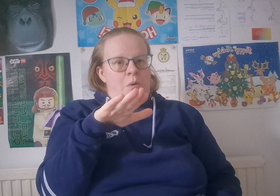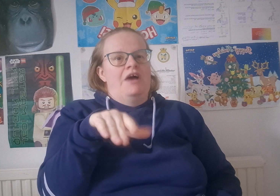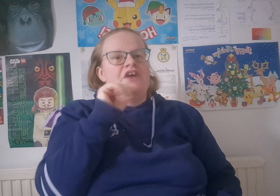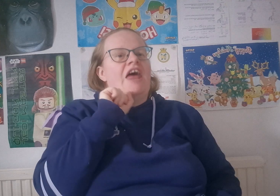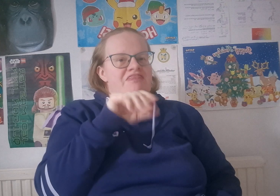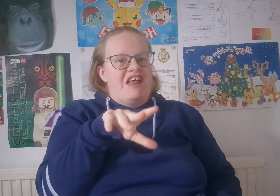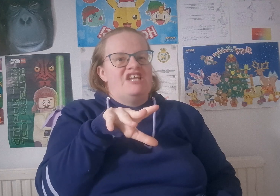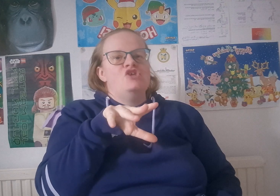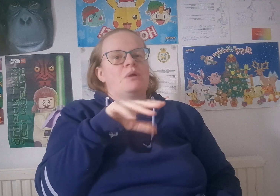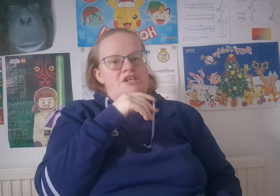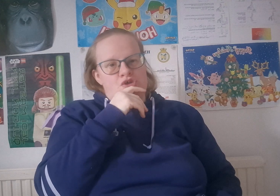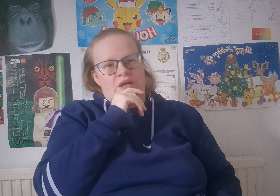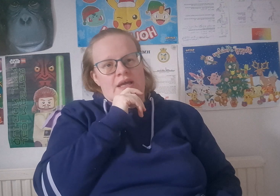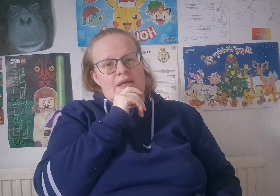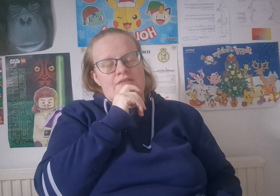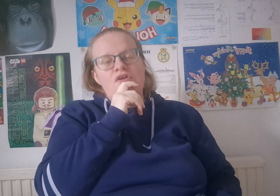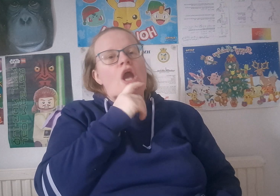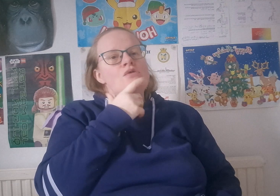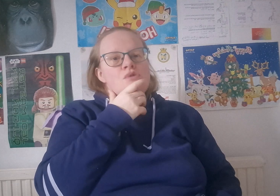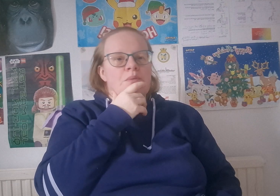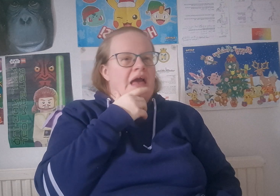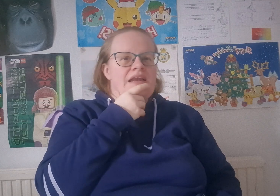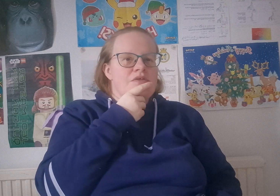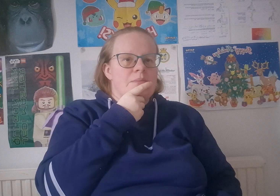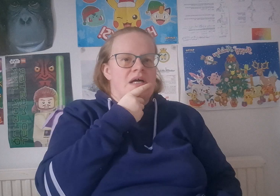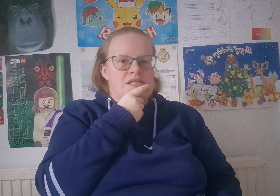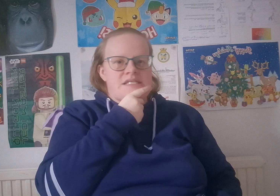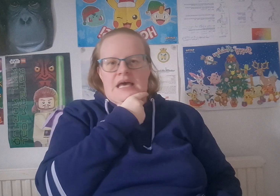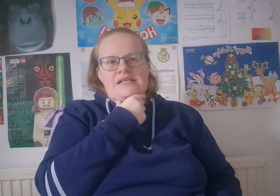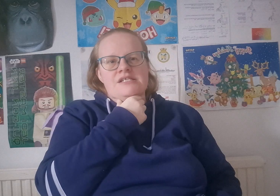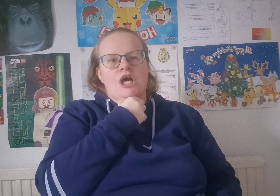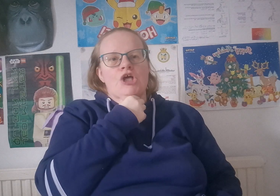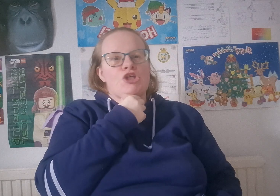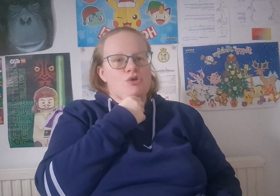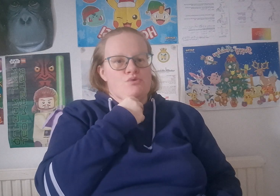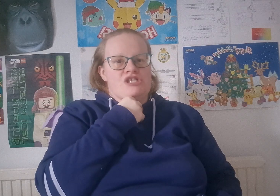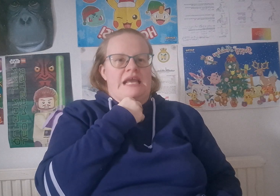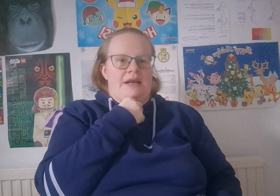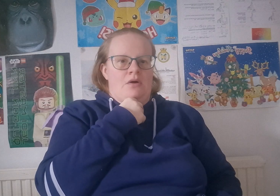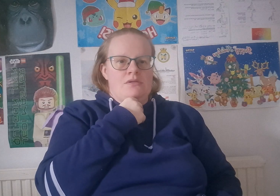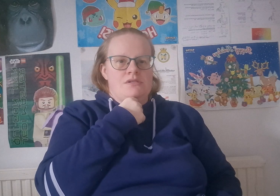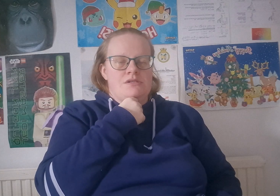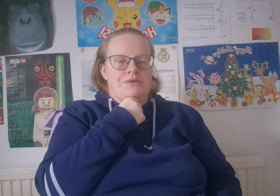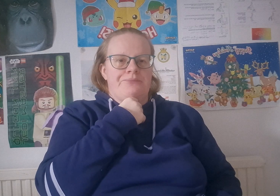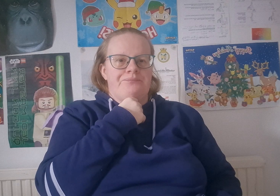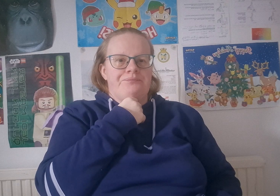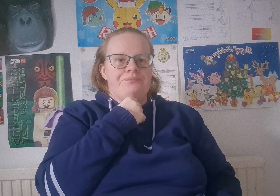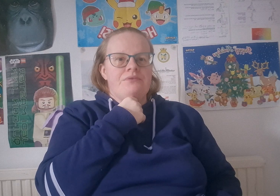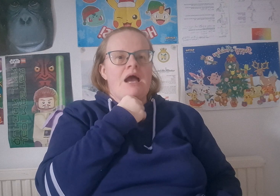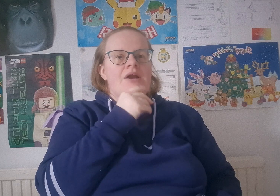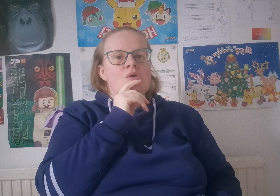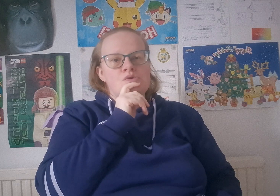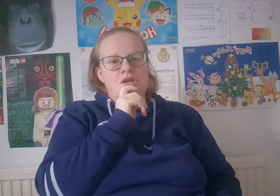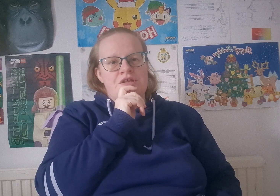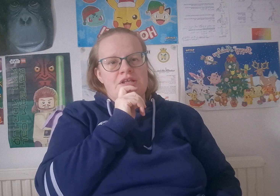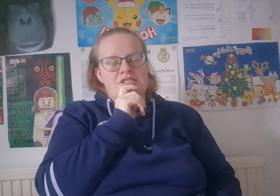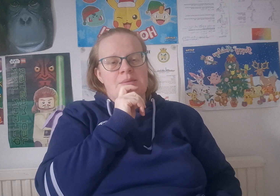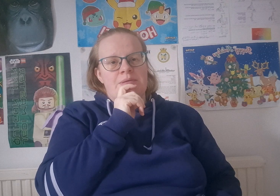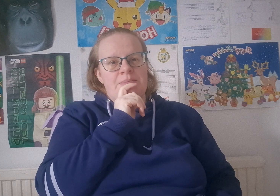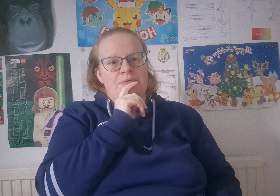wife, and then you will enjoy it. If you go to it with any other mindset, you'll just get lost. And I also think that some people